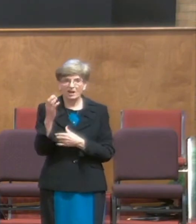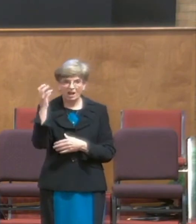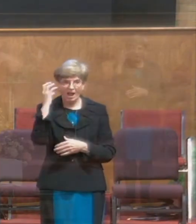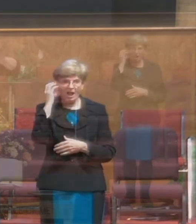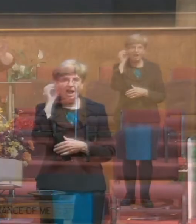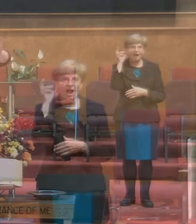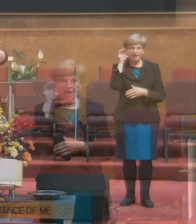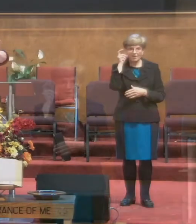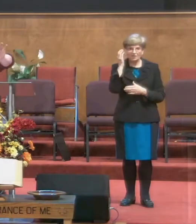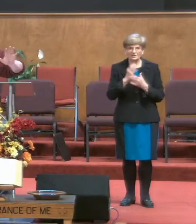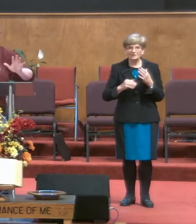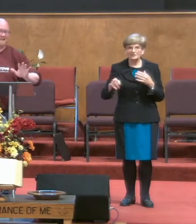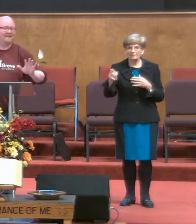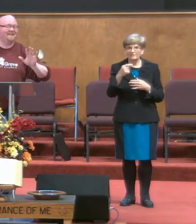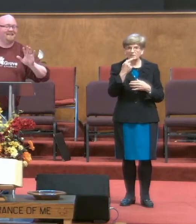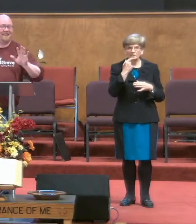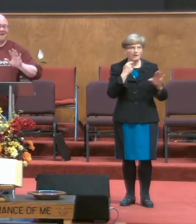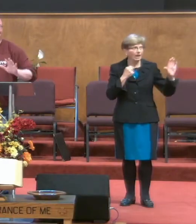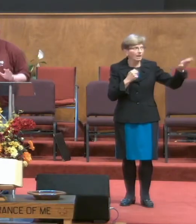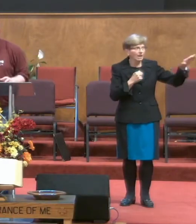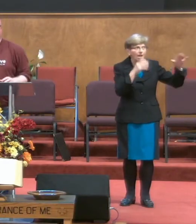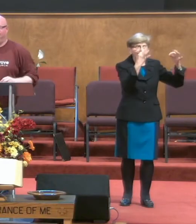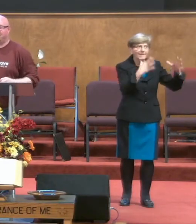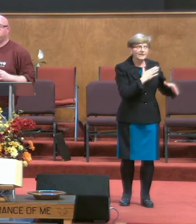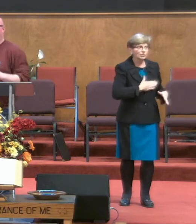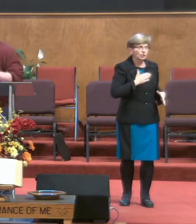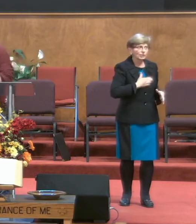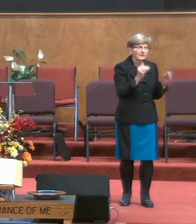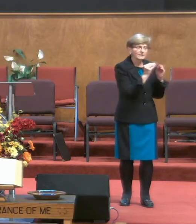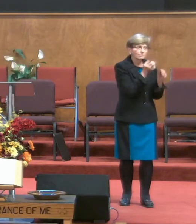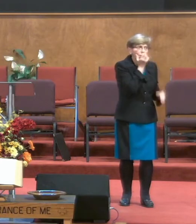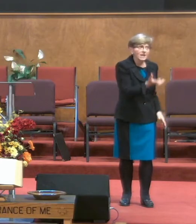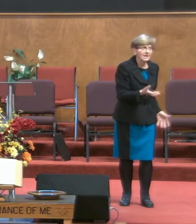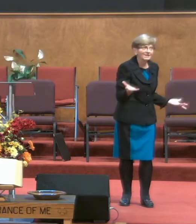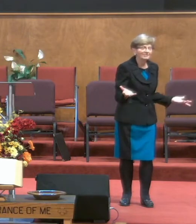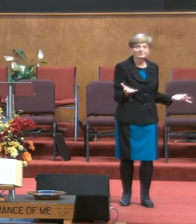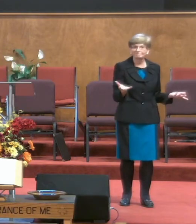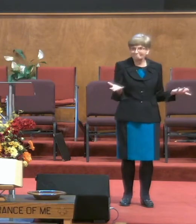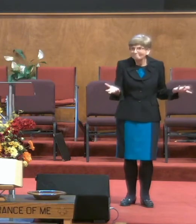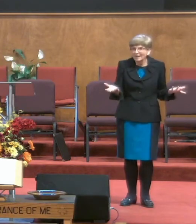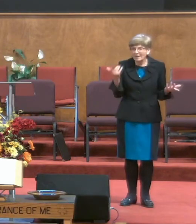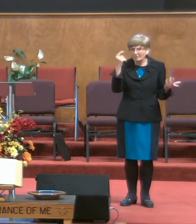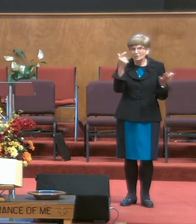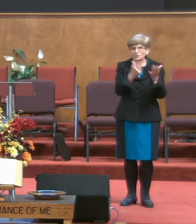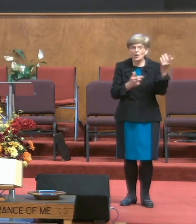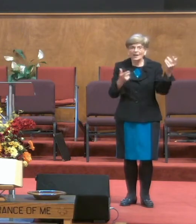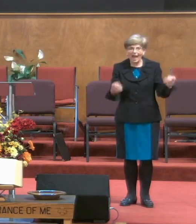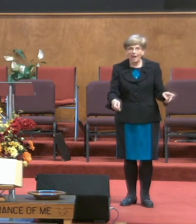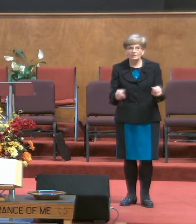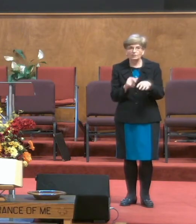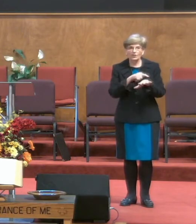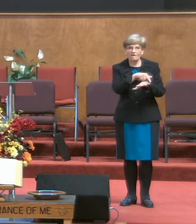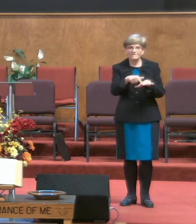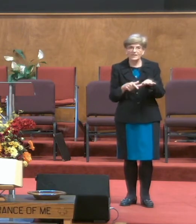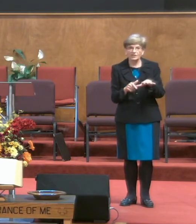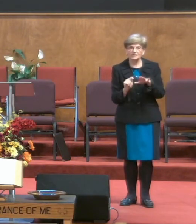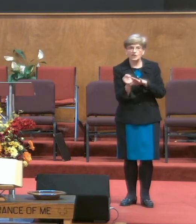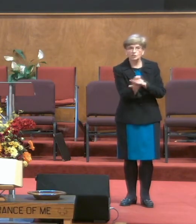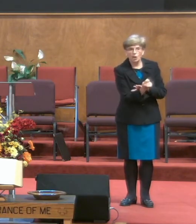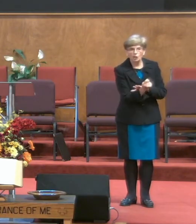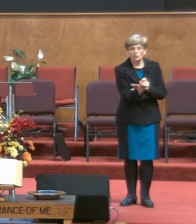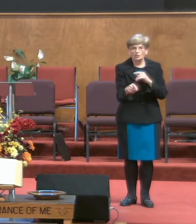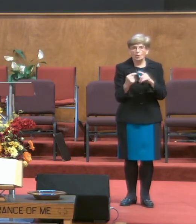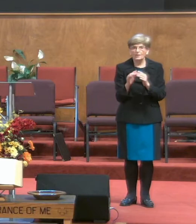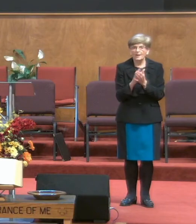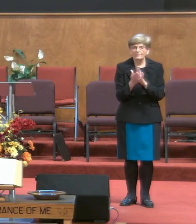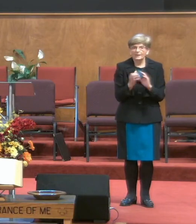of you this morning, but coming when we turned the heat on a little bit earlier. Because what happens to our fingers and to our toes when they get chilled,